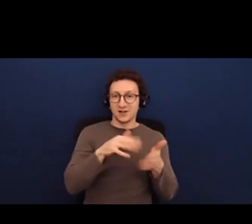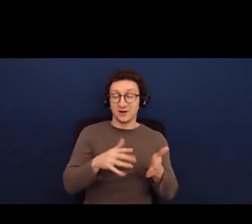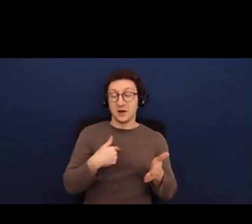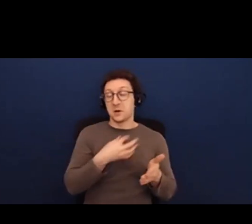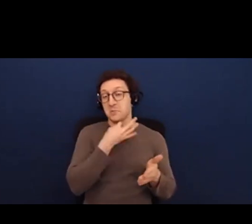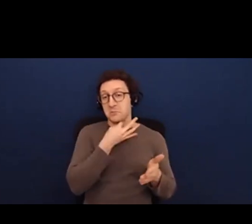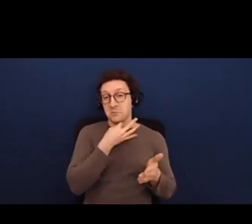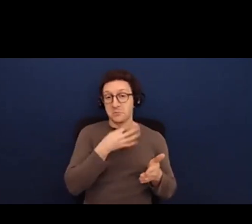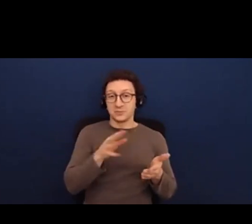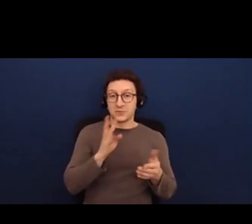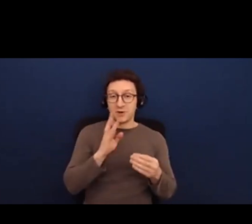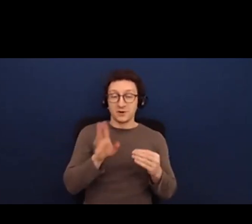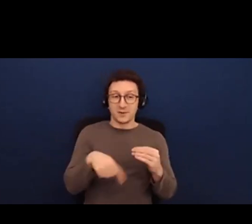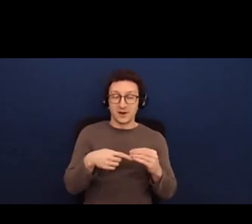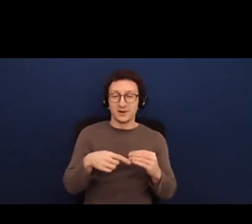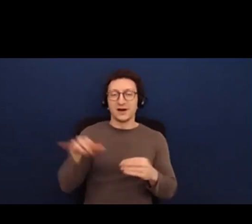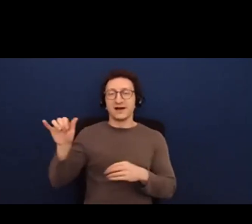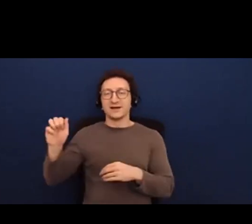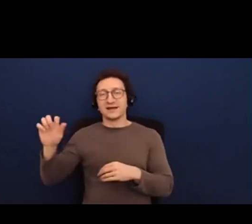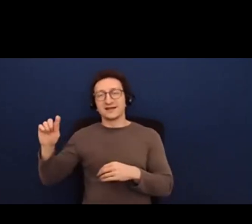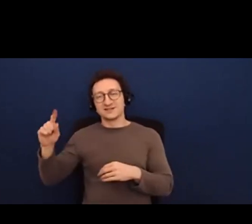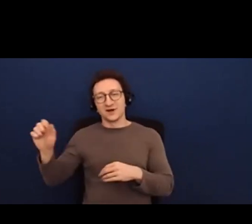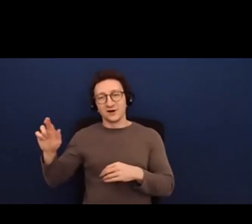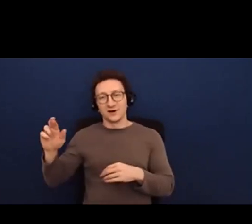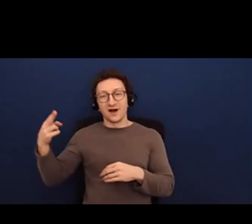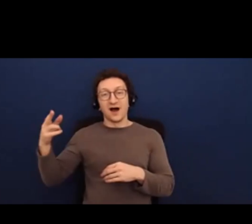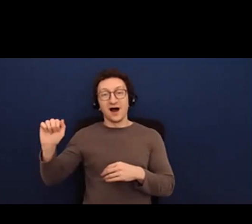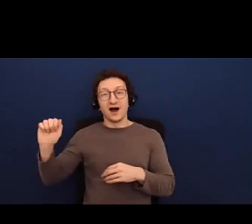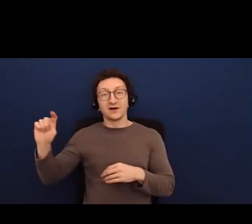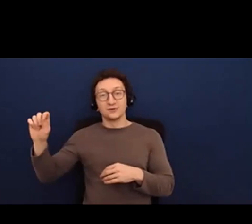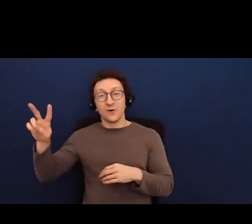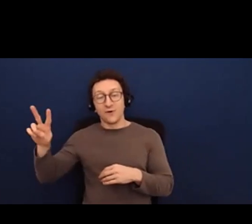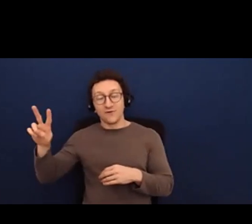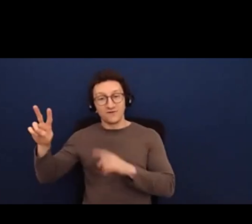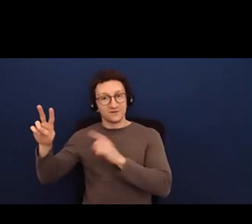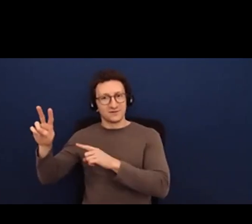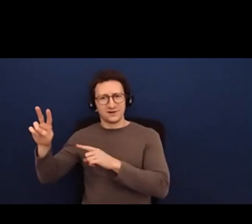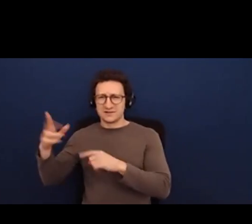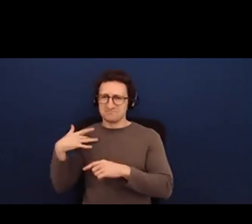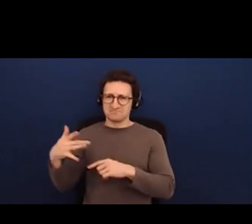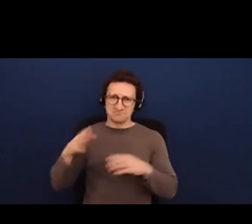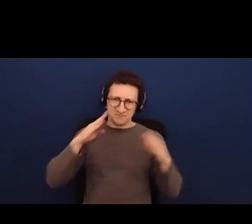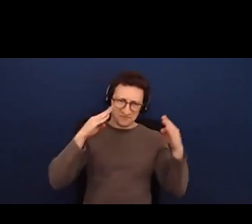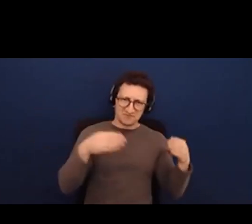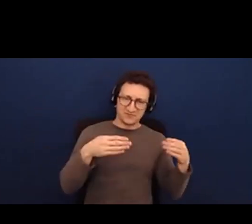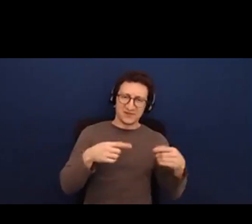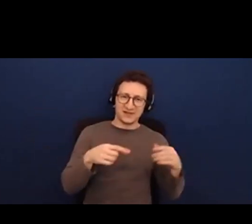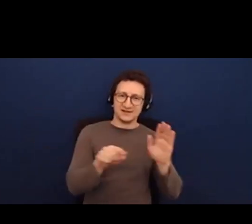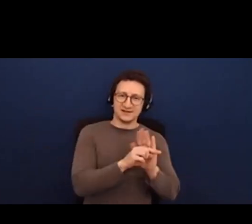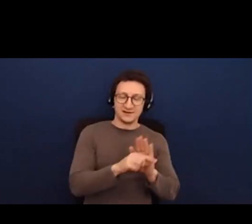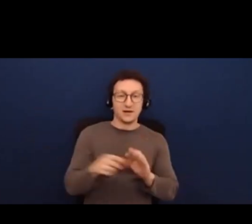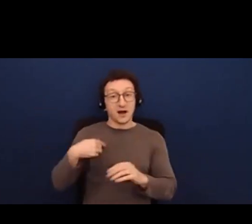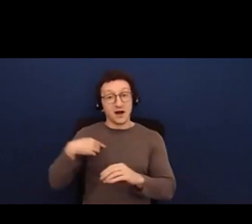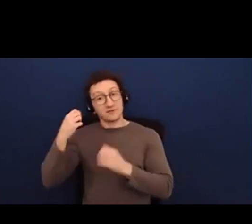Yetzer HaTov, which I think we very rarely talk about. Let's go to the